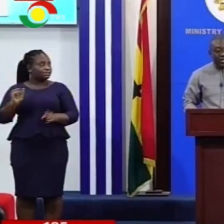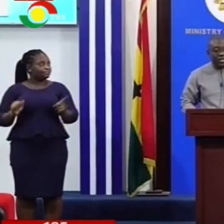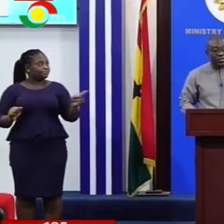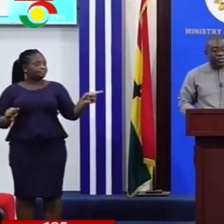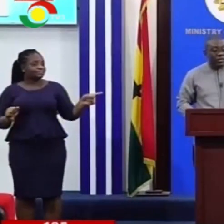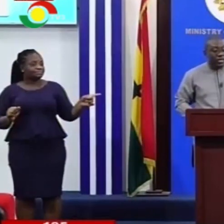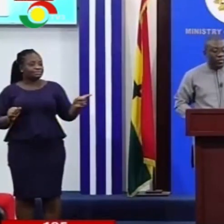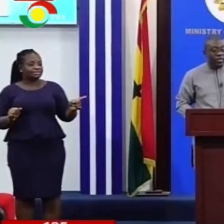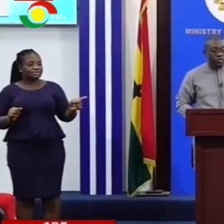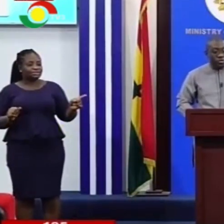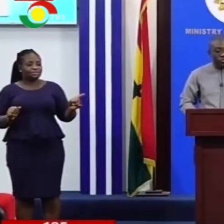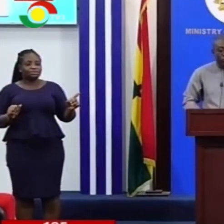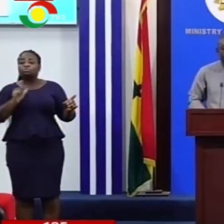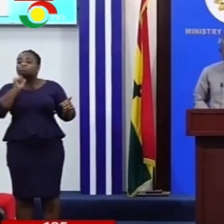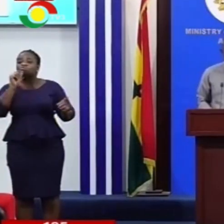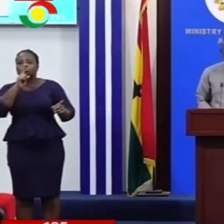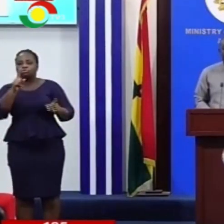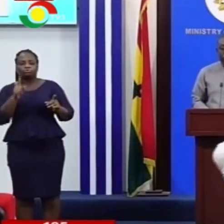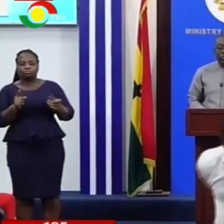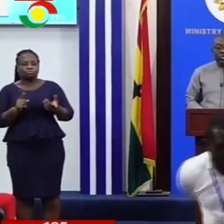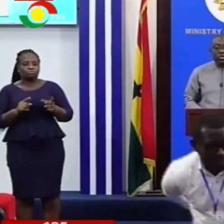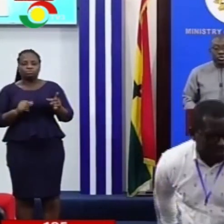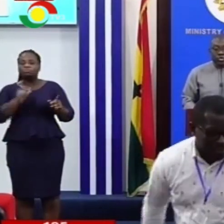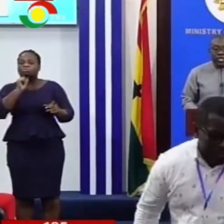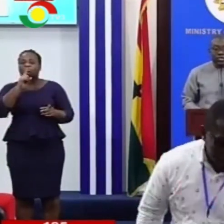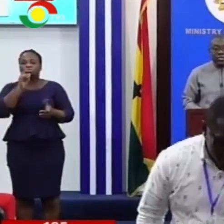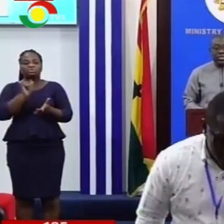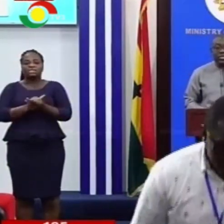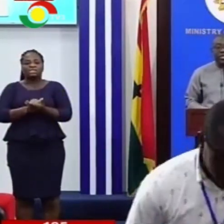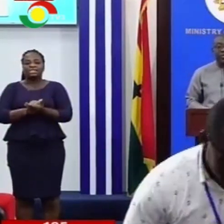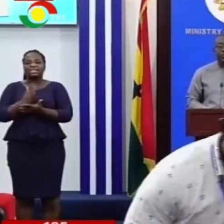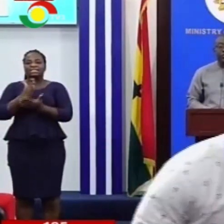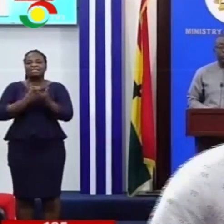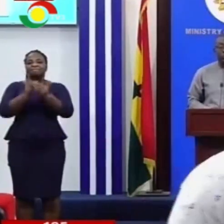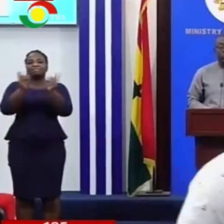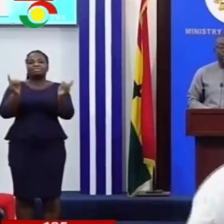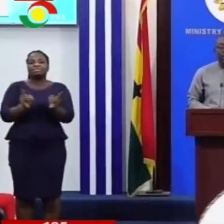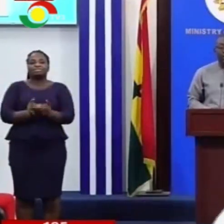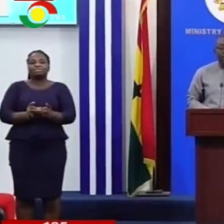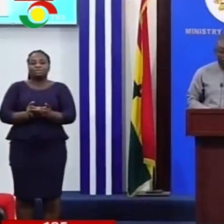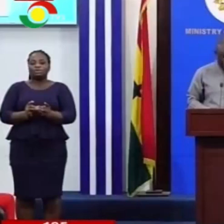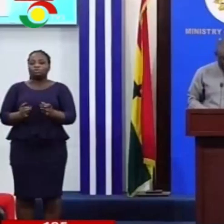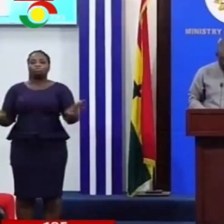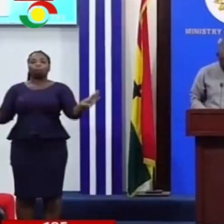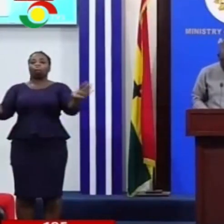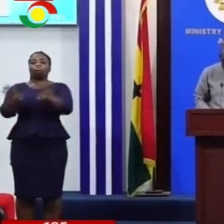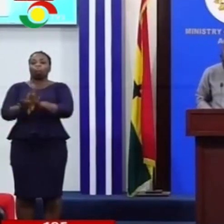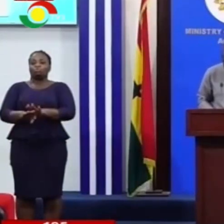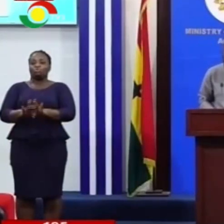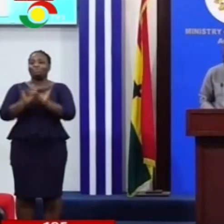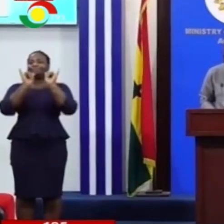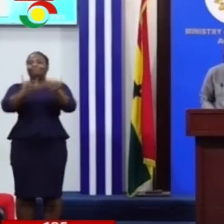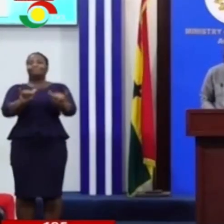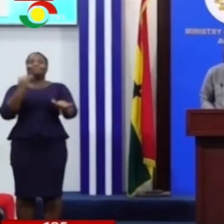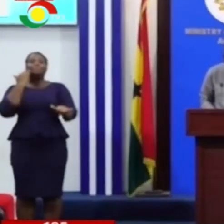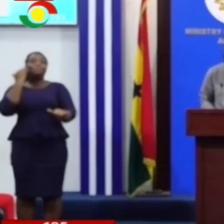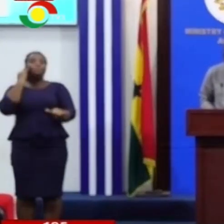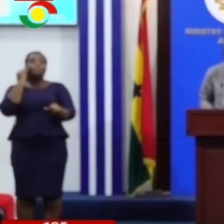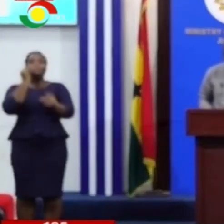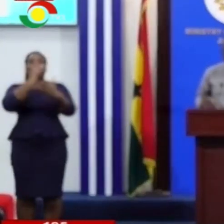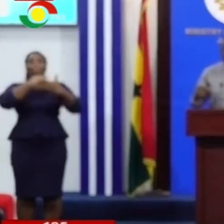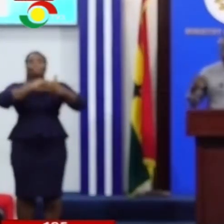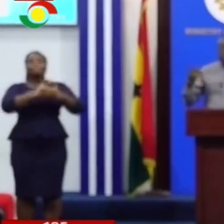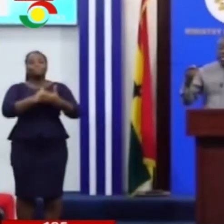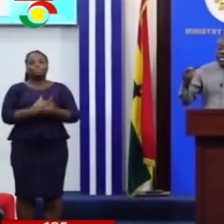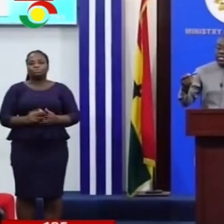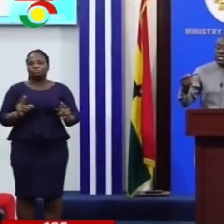tell you for a fact, that one is not true. Okay, so it is not true that some districts are going to do a total lockdown. It is not true. I think